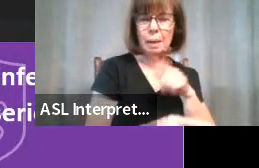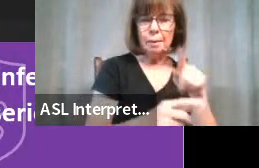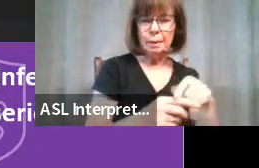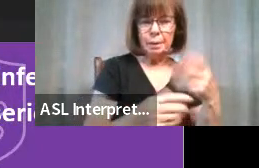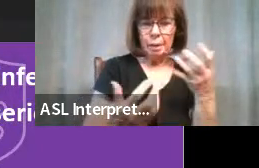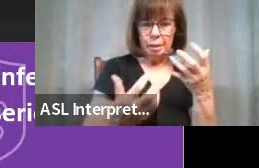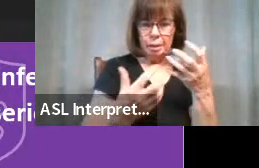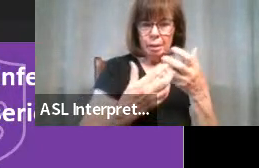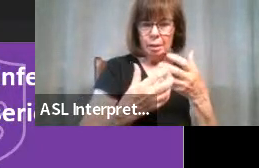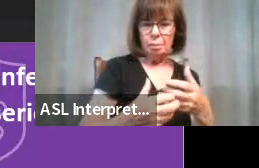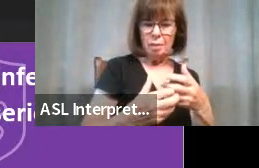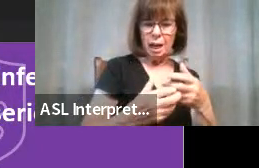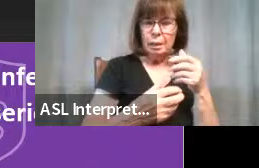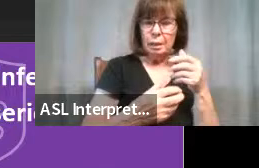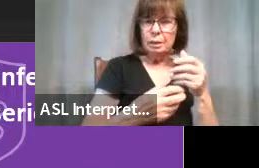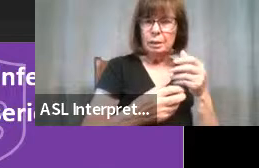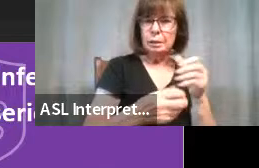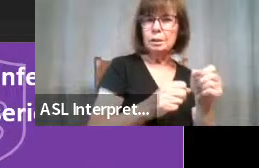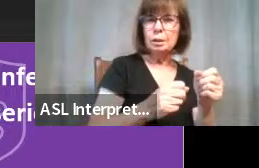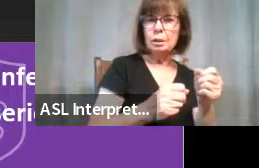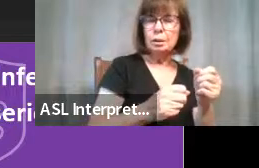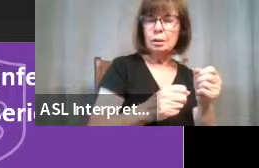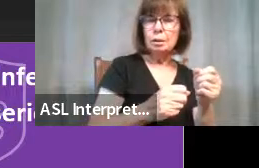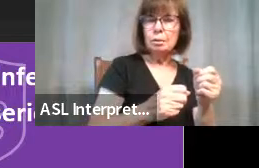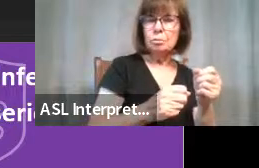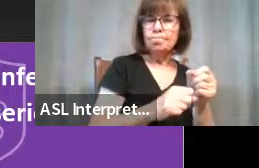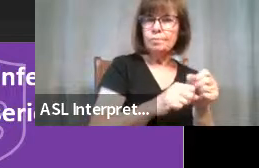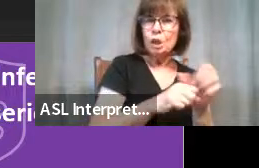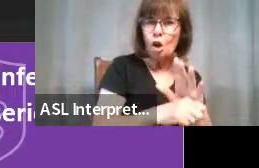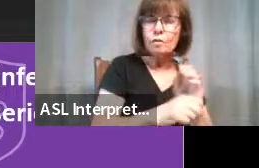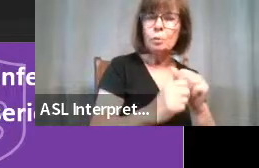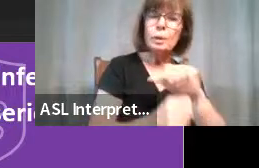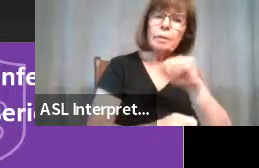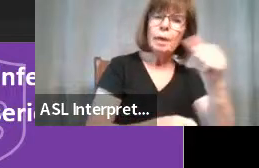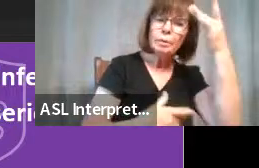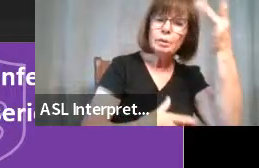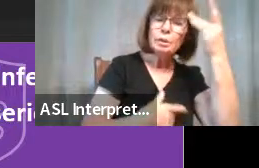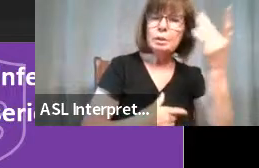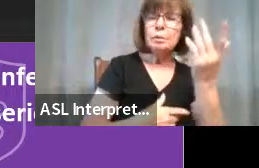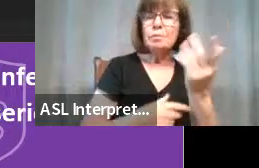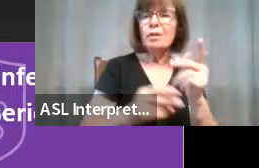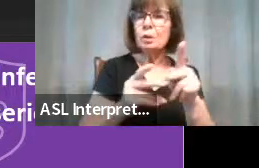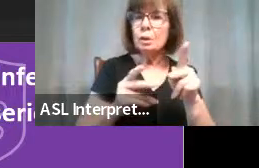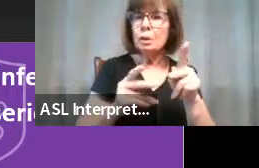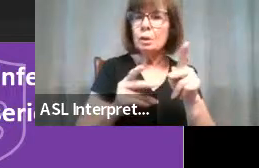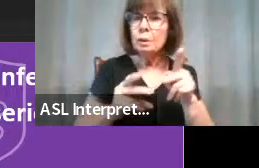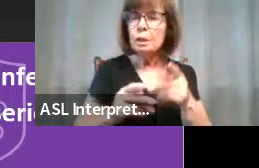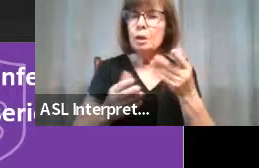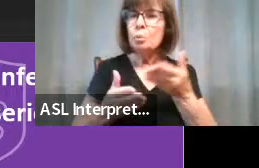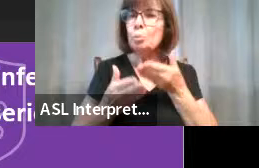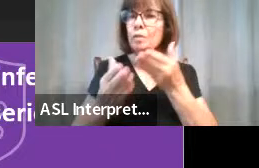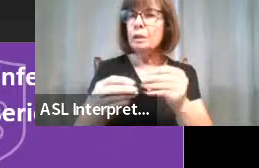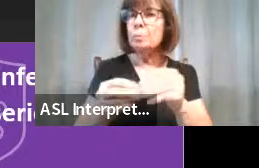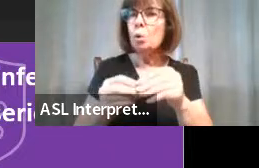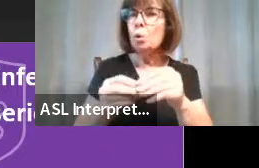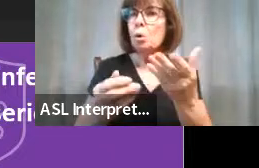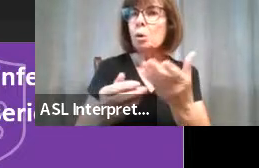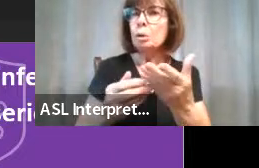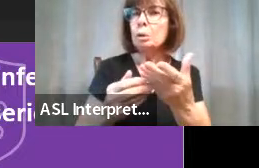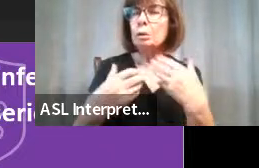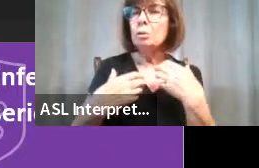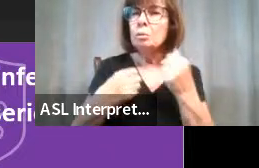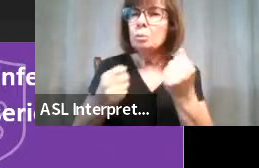COVID with other diseases education, and offer more clinics around, providing more of a holistic support,